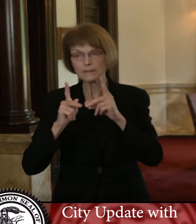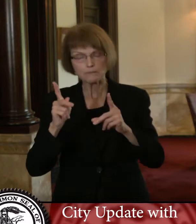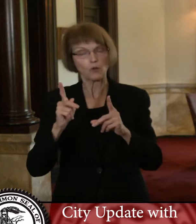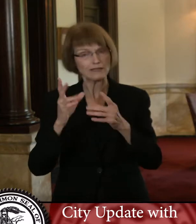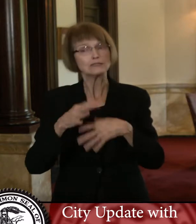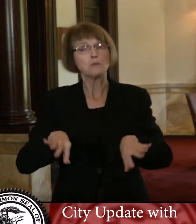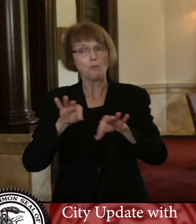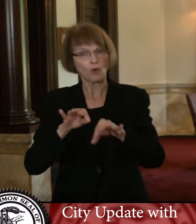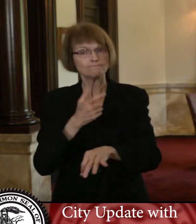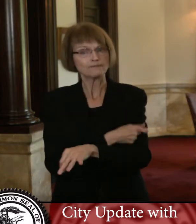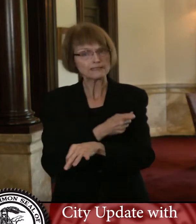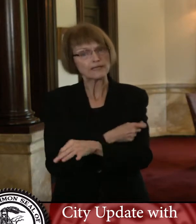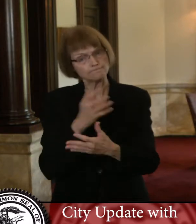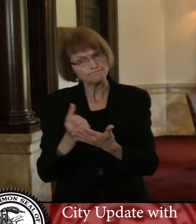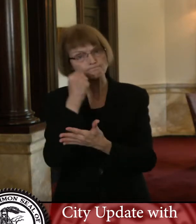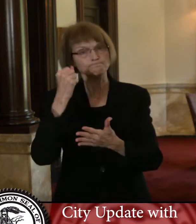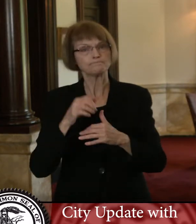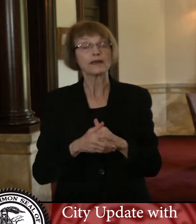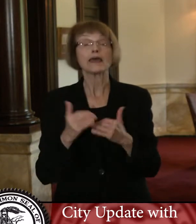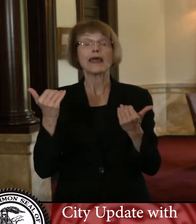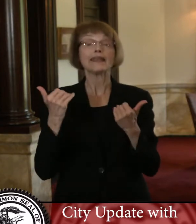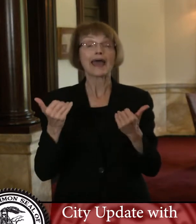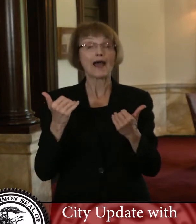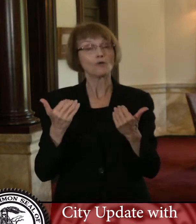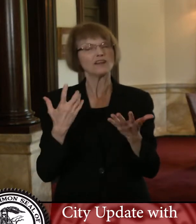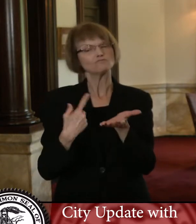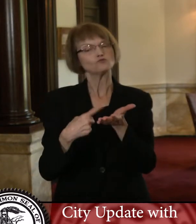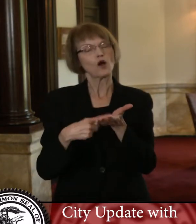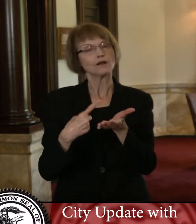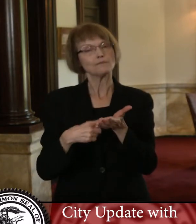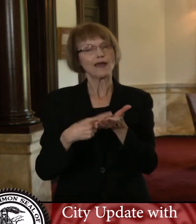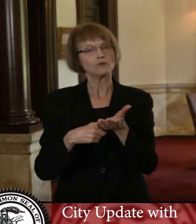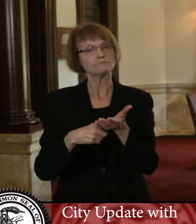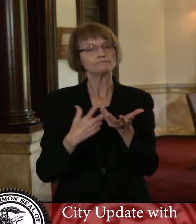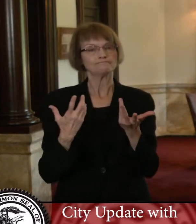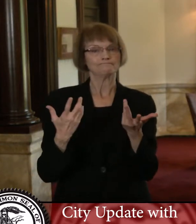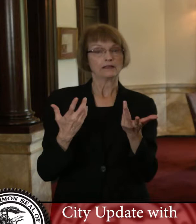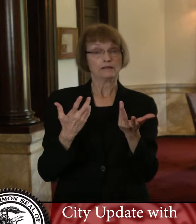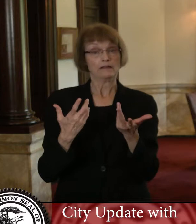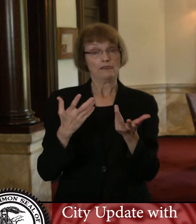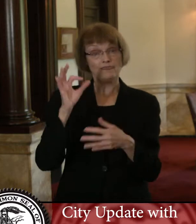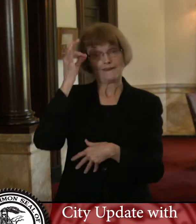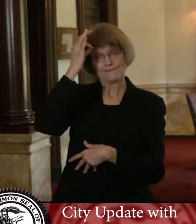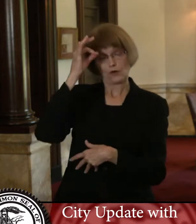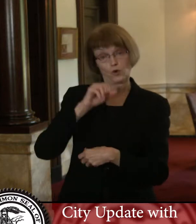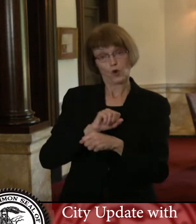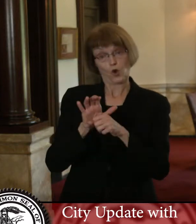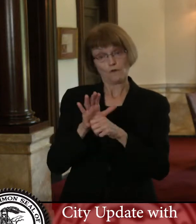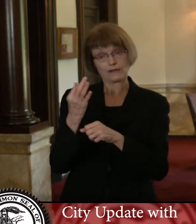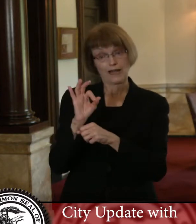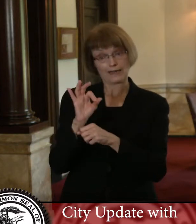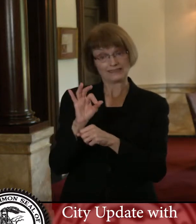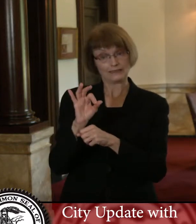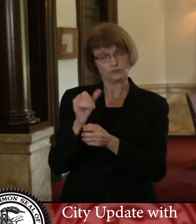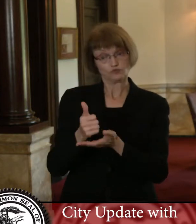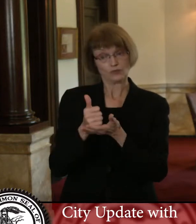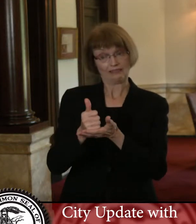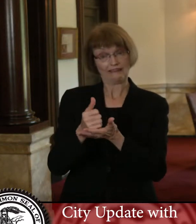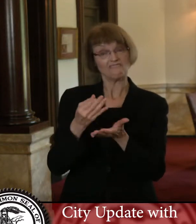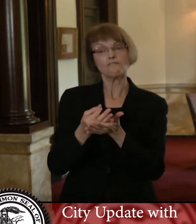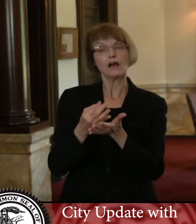vaccinated. Now, let's talk about how our city is planning to spend the federal COVID-19 relief